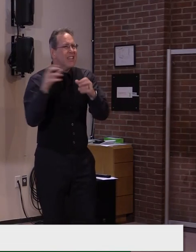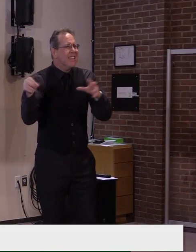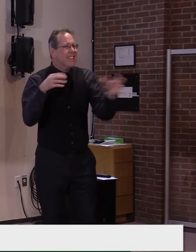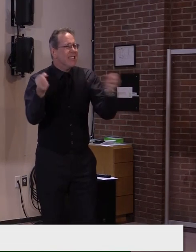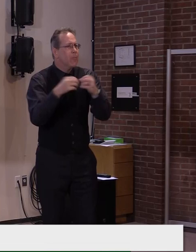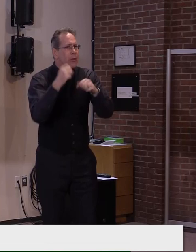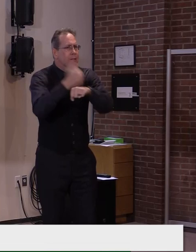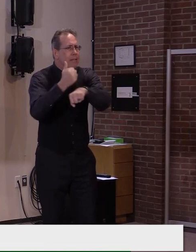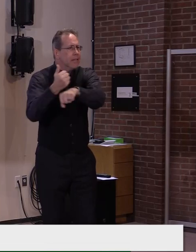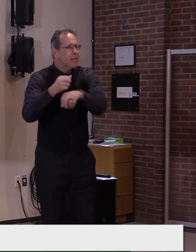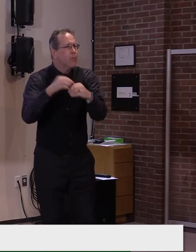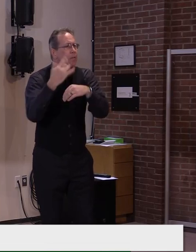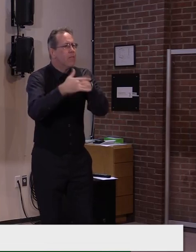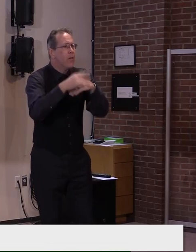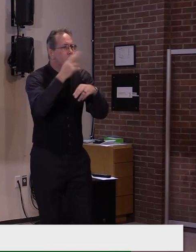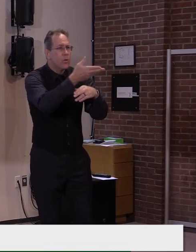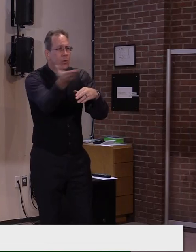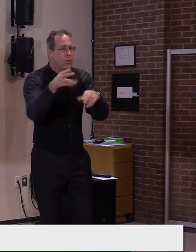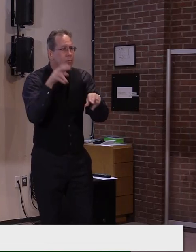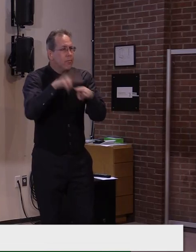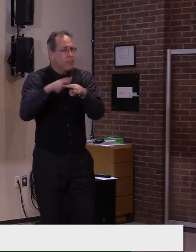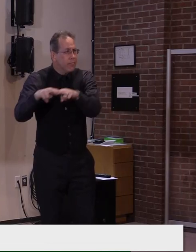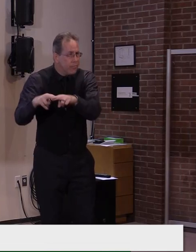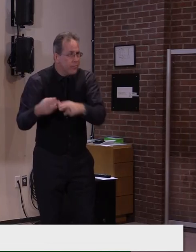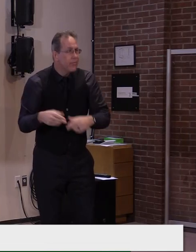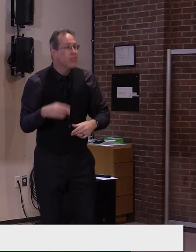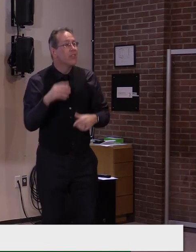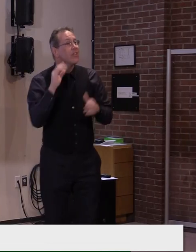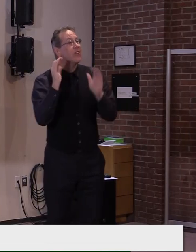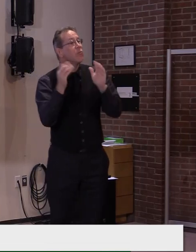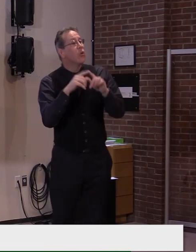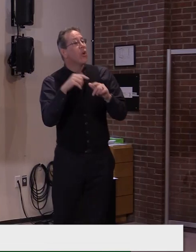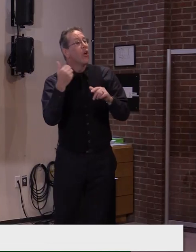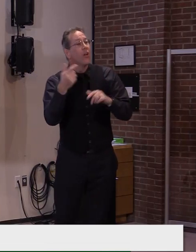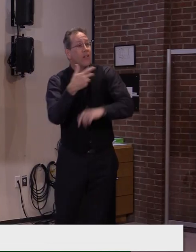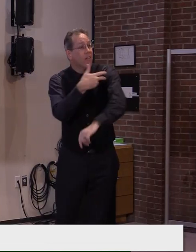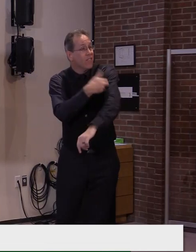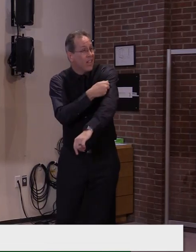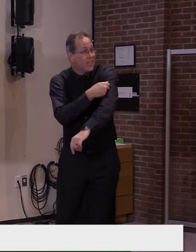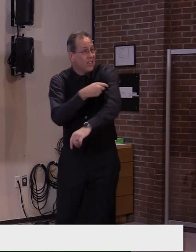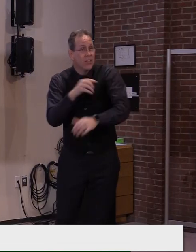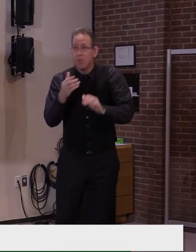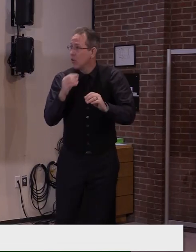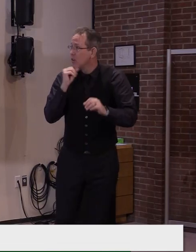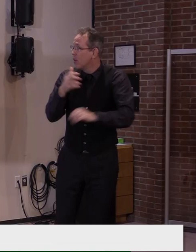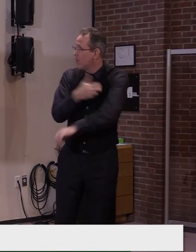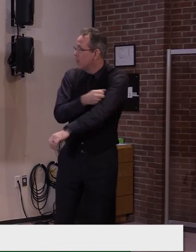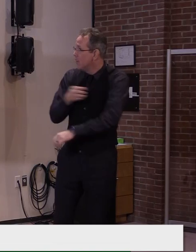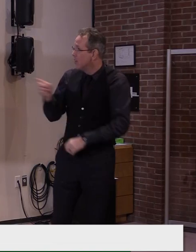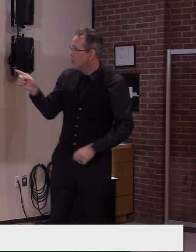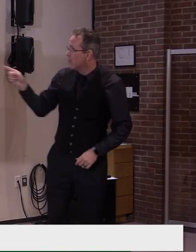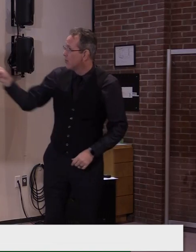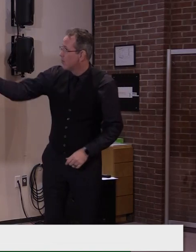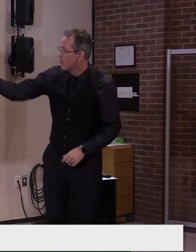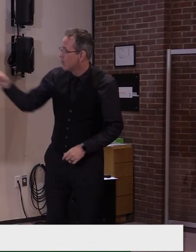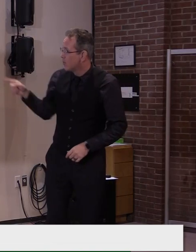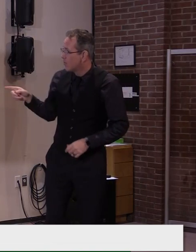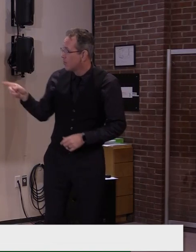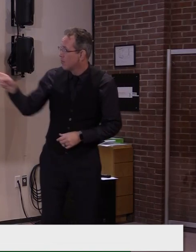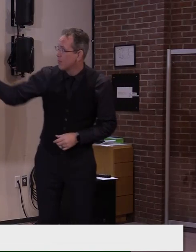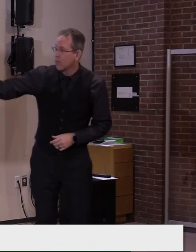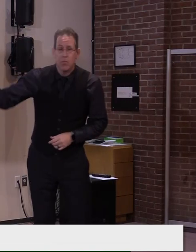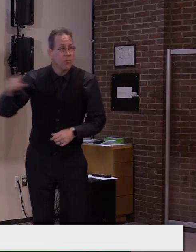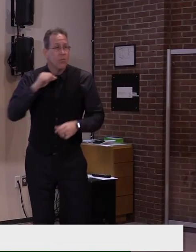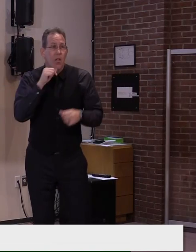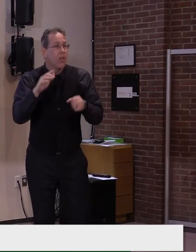the difference between those in our hospitals who are vaccinated versus those who are boosted versus those who are not fully